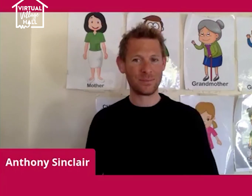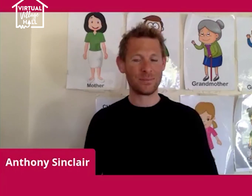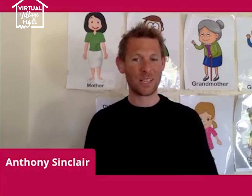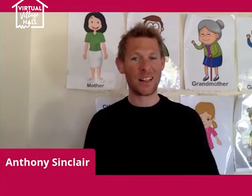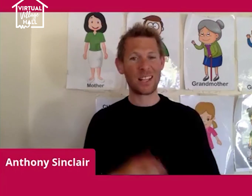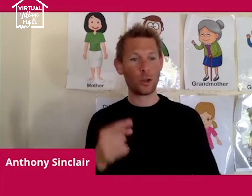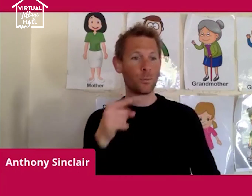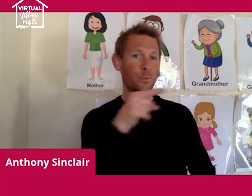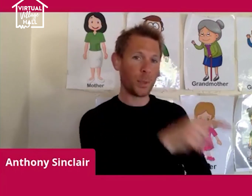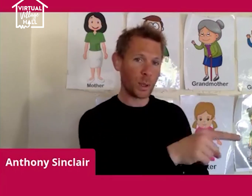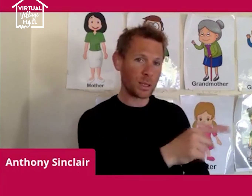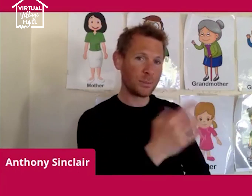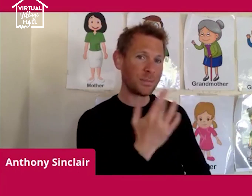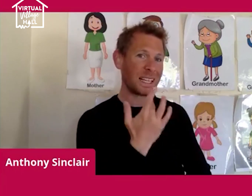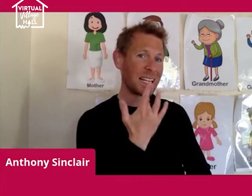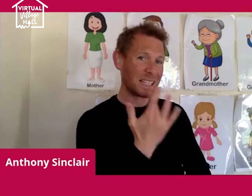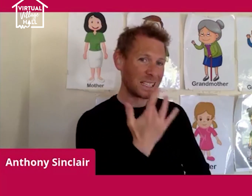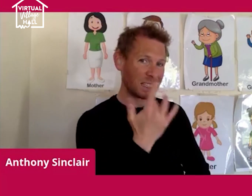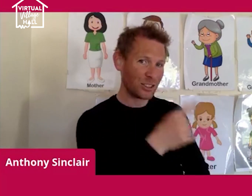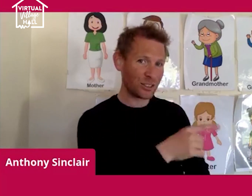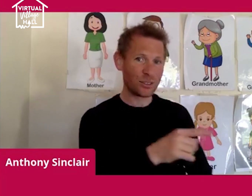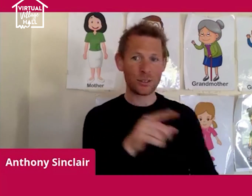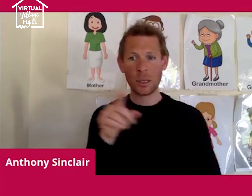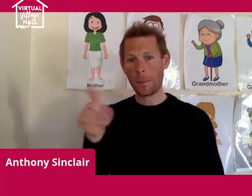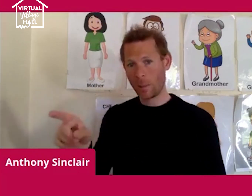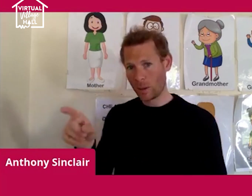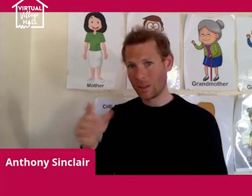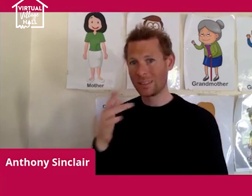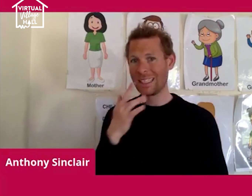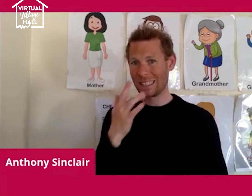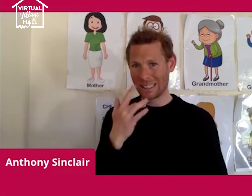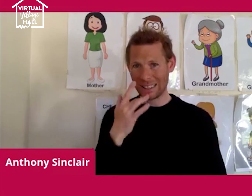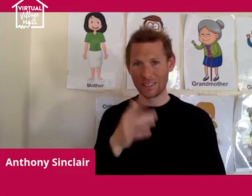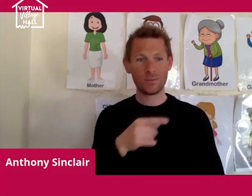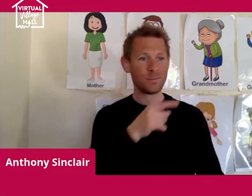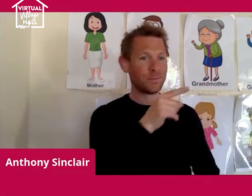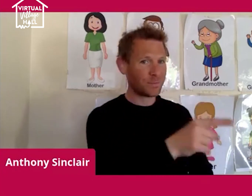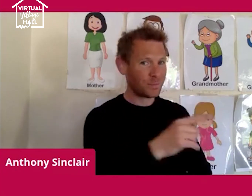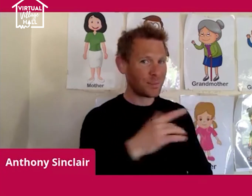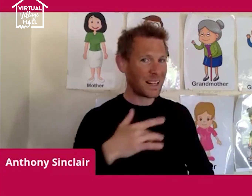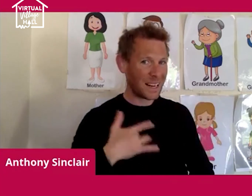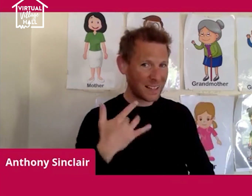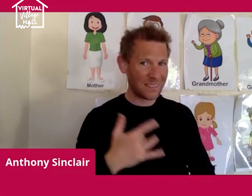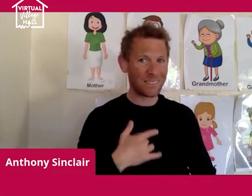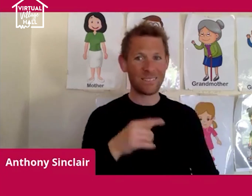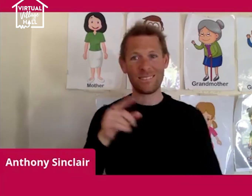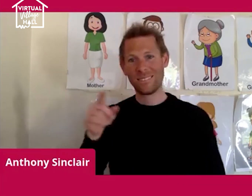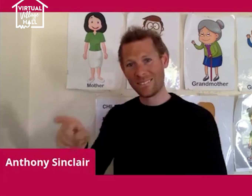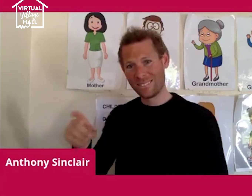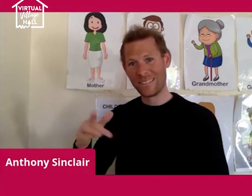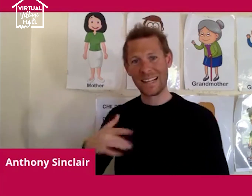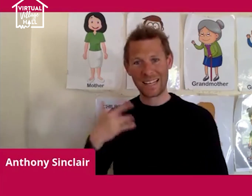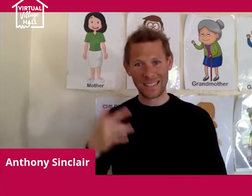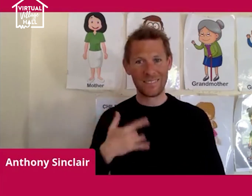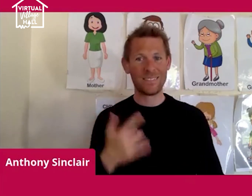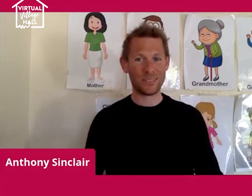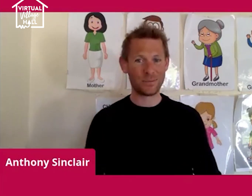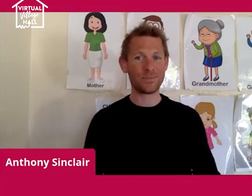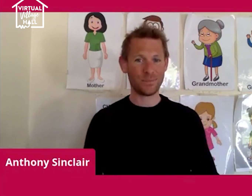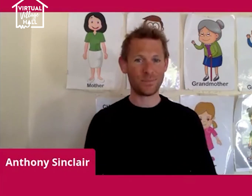placement. And then you can point and say, the age of this son is this, or this brother is this, and they live here. So